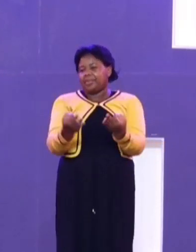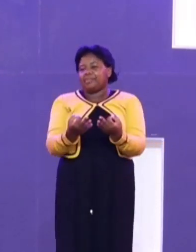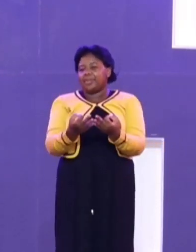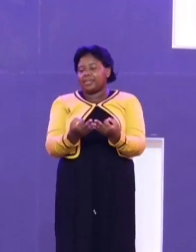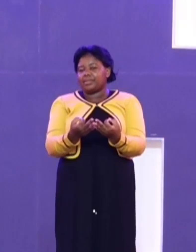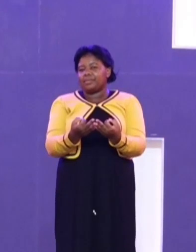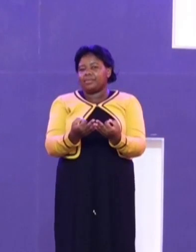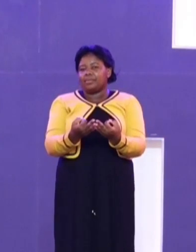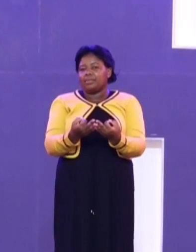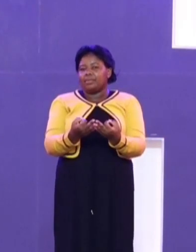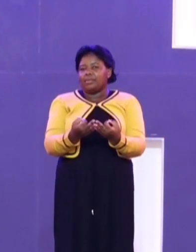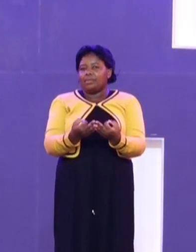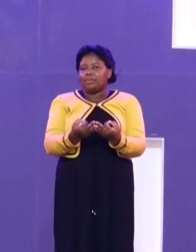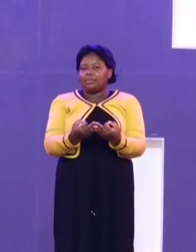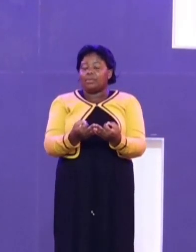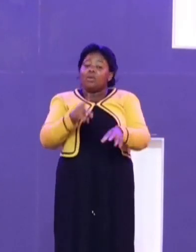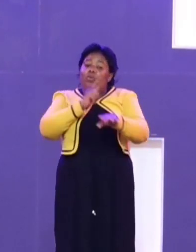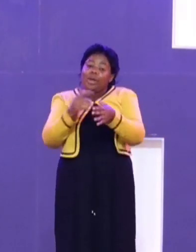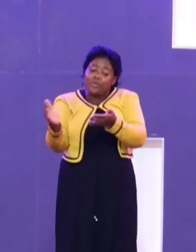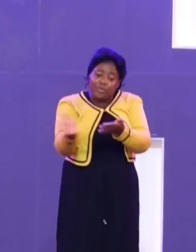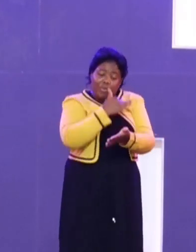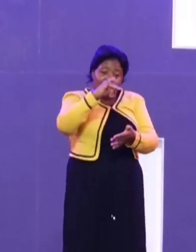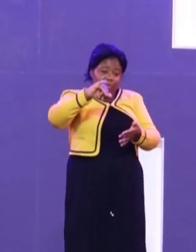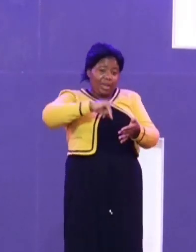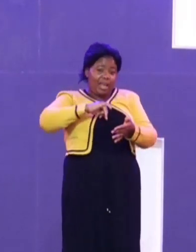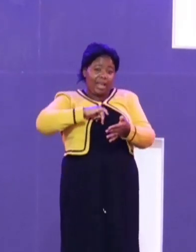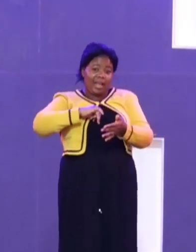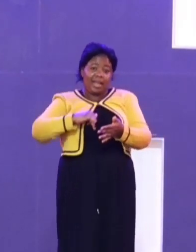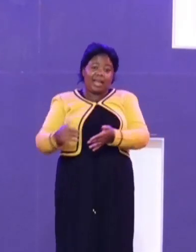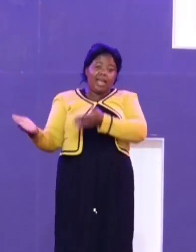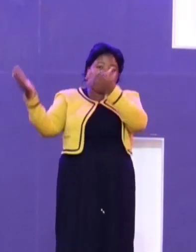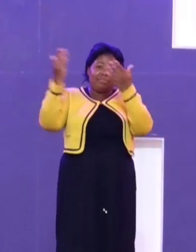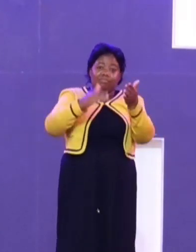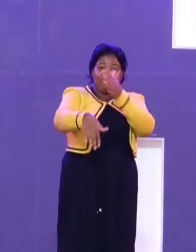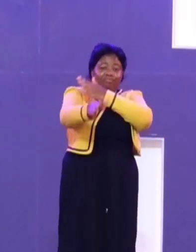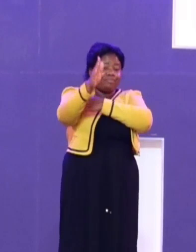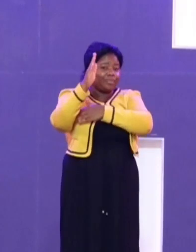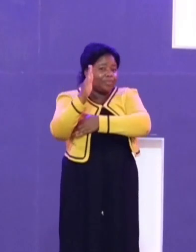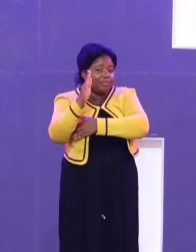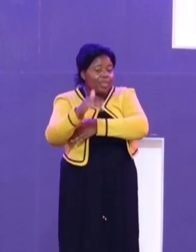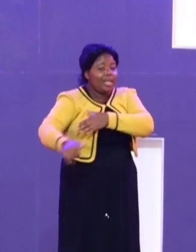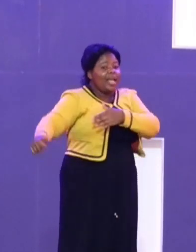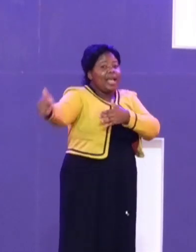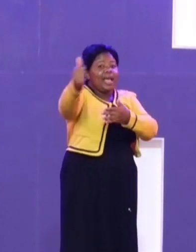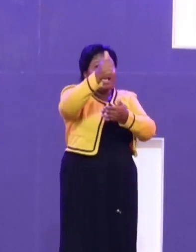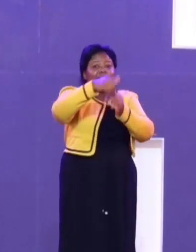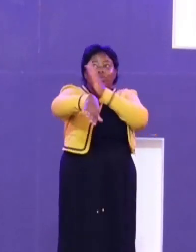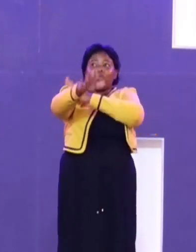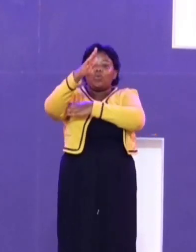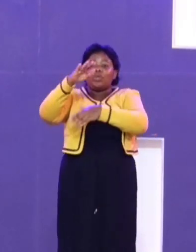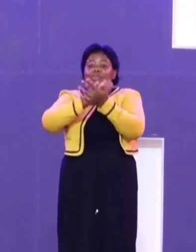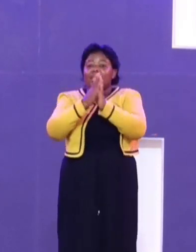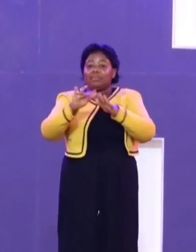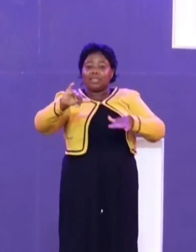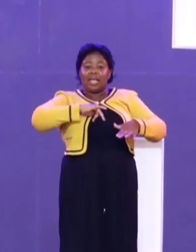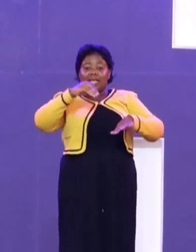and crumbles a marriage. Nze bwe tumuggyawo ne tusaawo Katonda. When we put away the eye and we place it with God. Mukama n'abeera nze mu bulamu bwange. And the Lord becomes